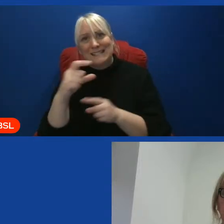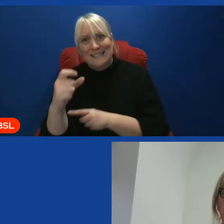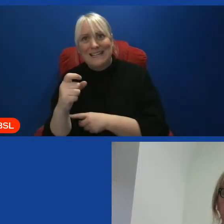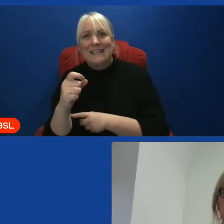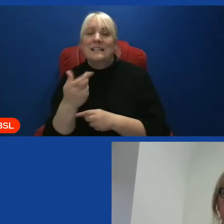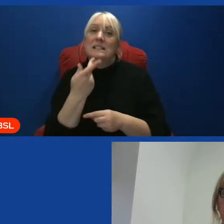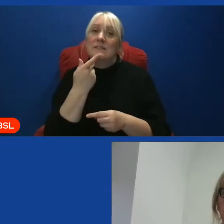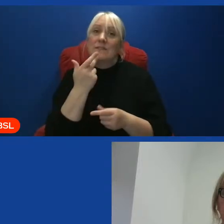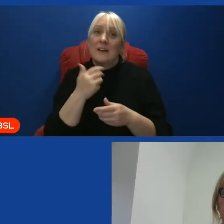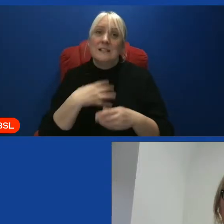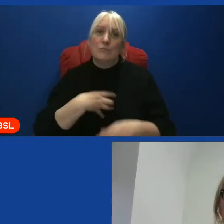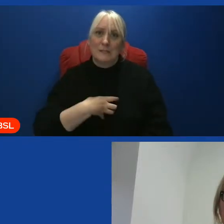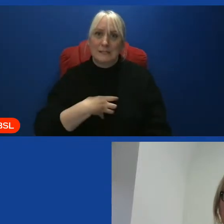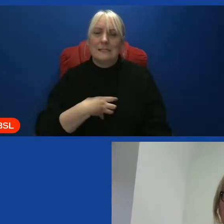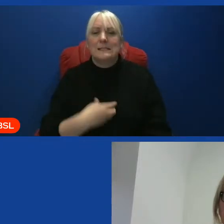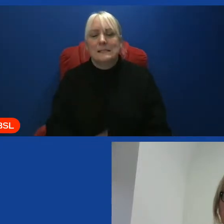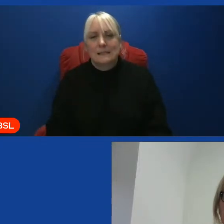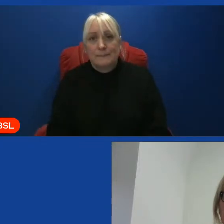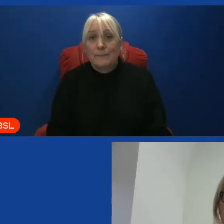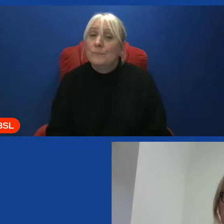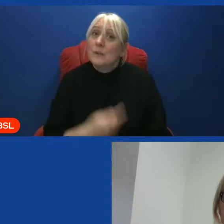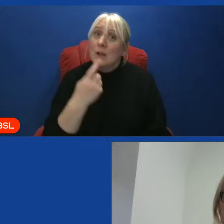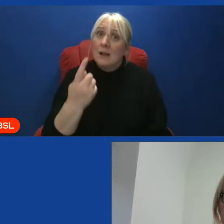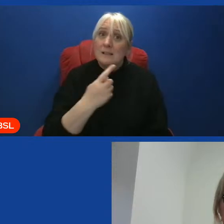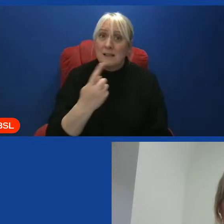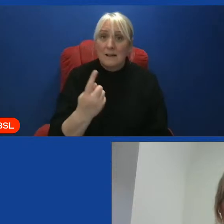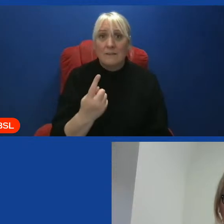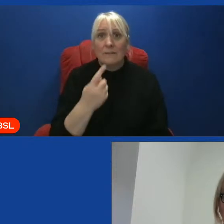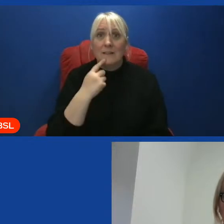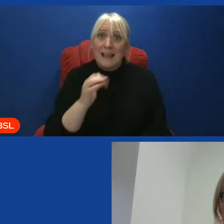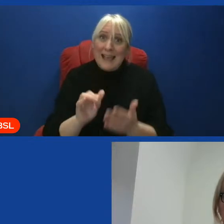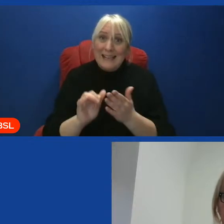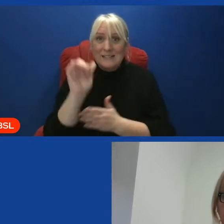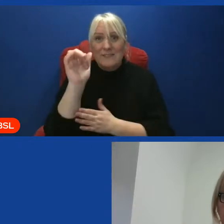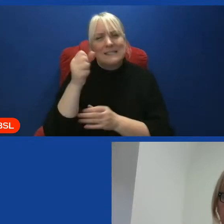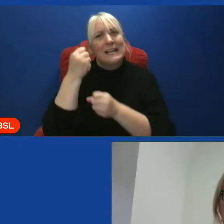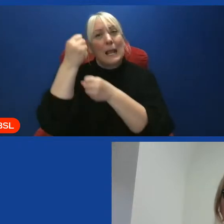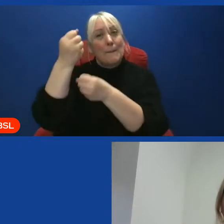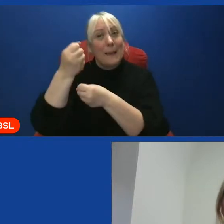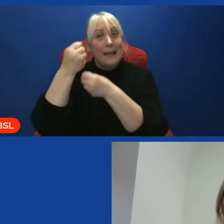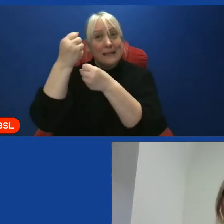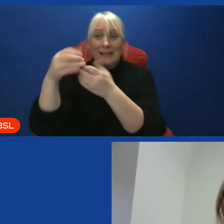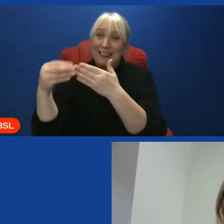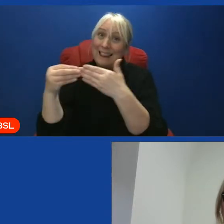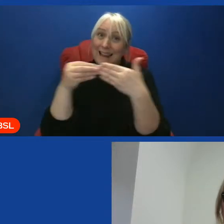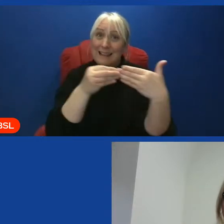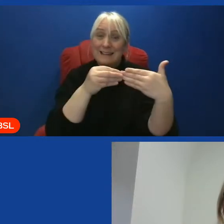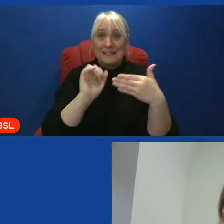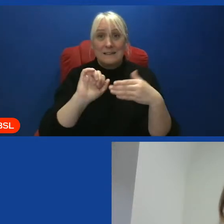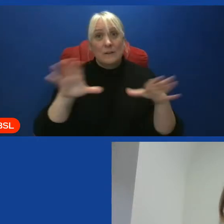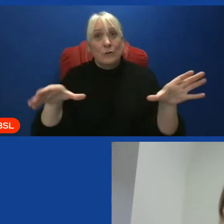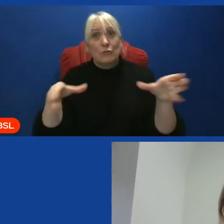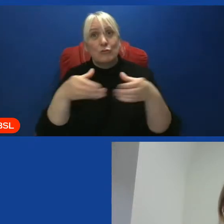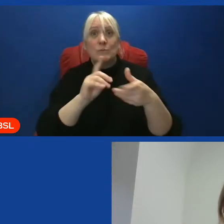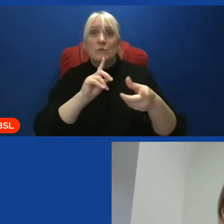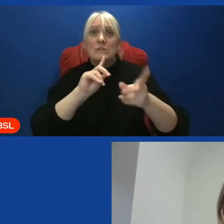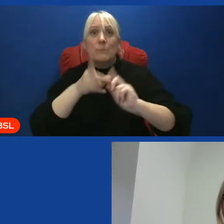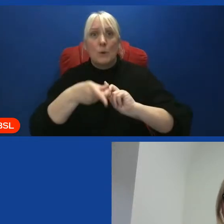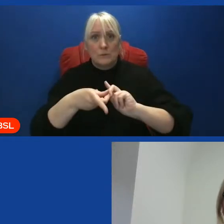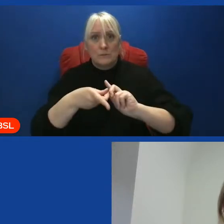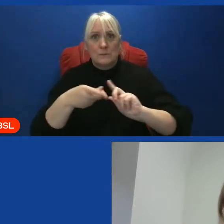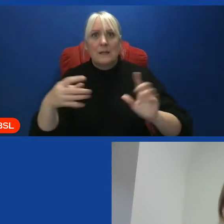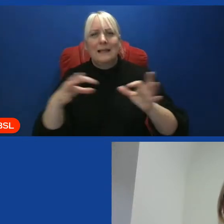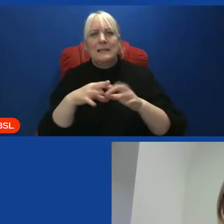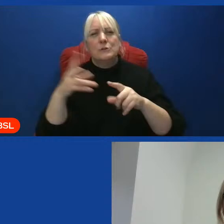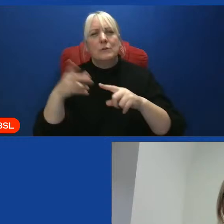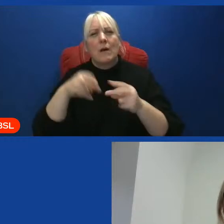Secretary. Angela is an activist and a campaigner to the core and is leading the group's response to the latest cuts to disability